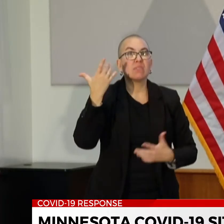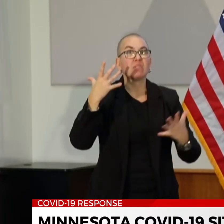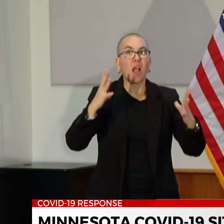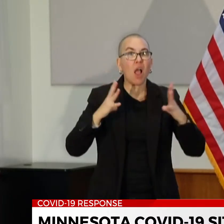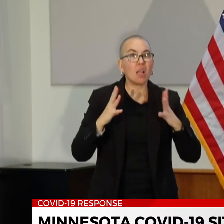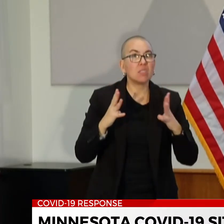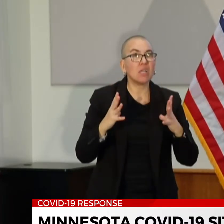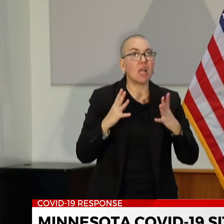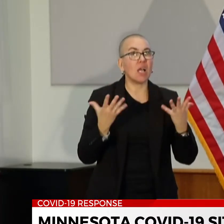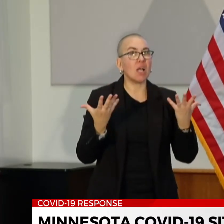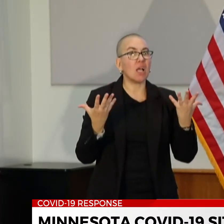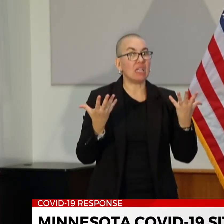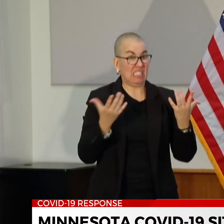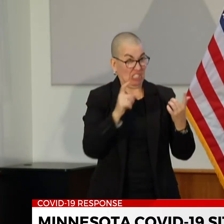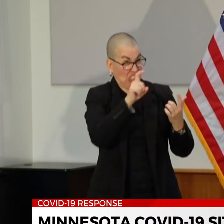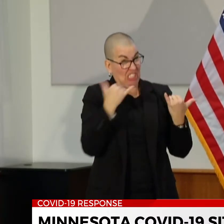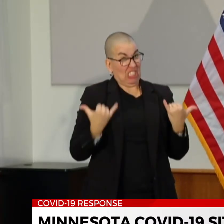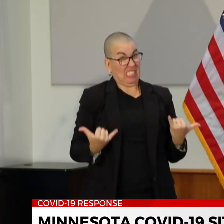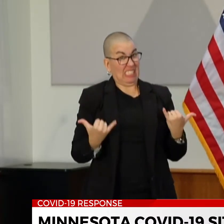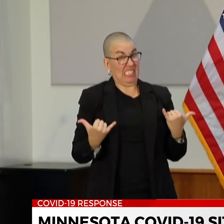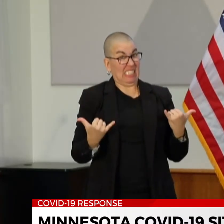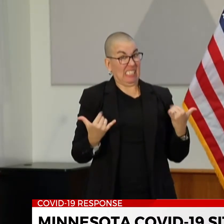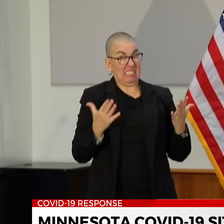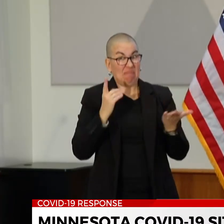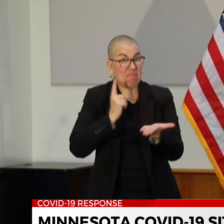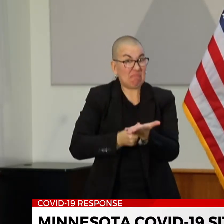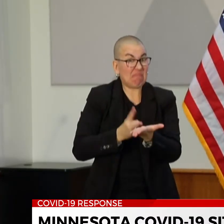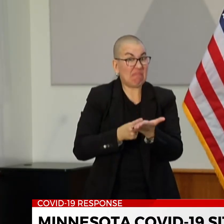potential Christmas plans you're going to gather.